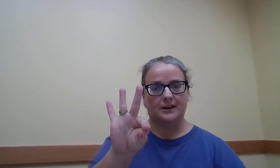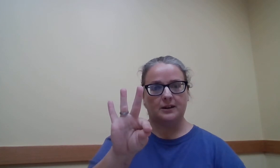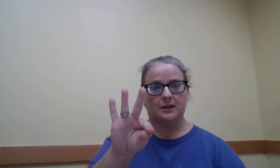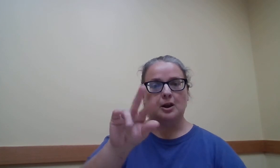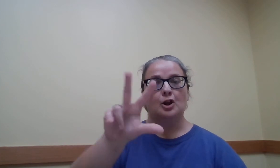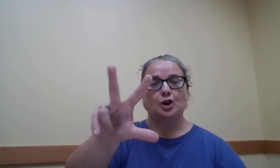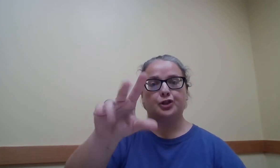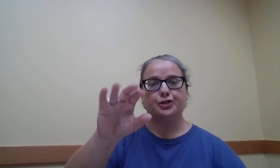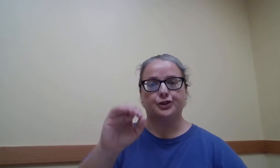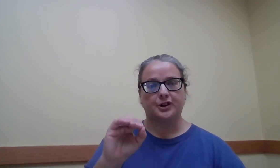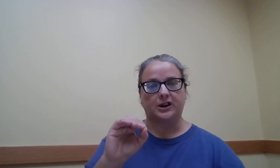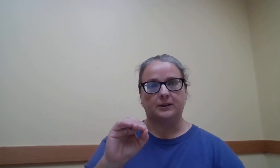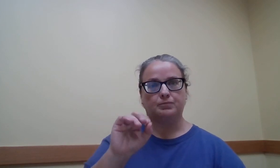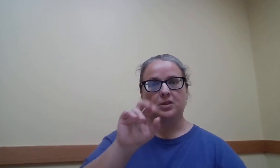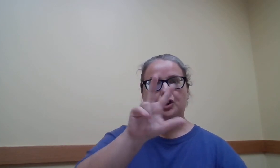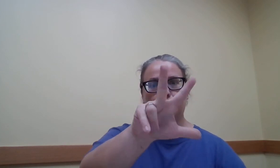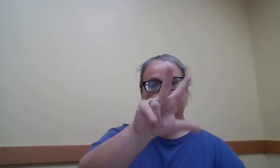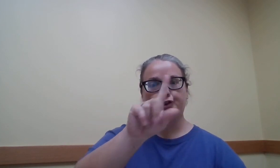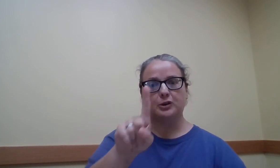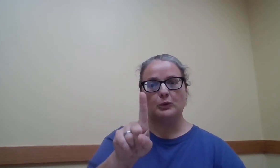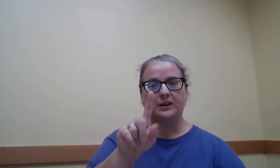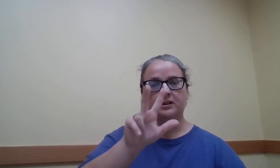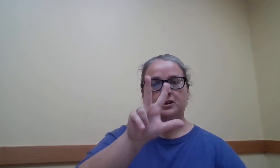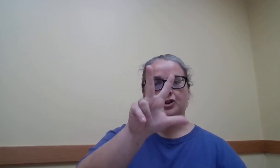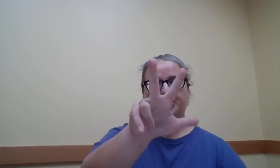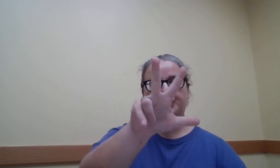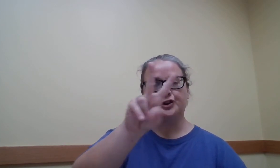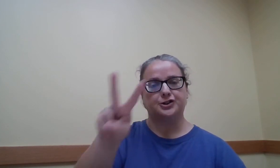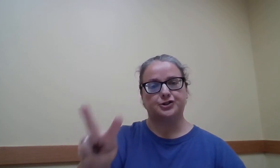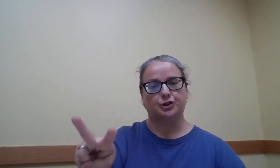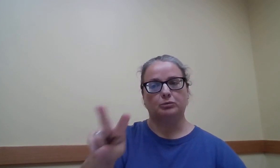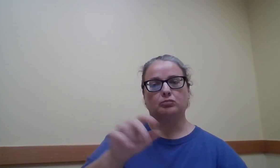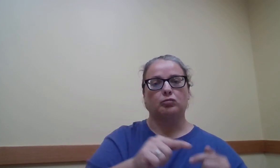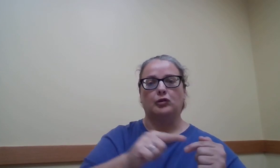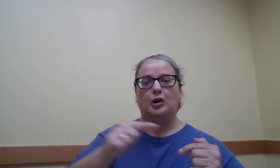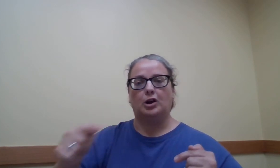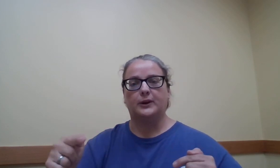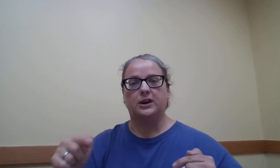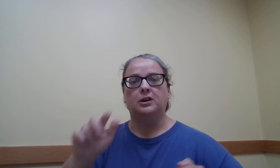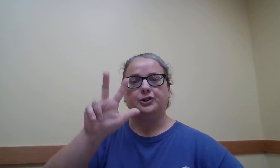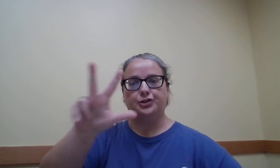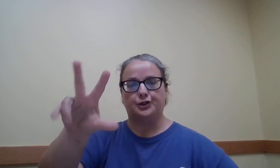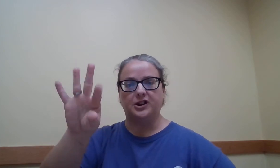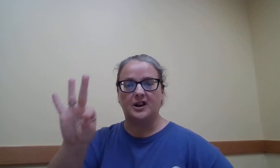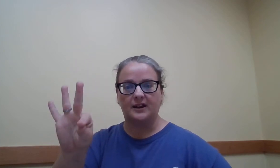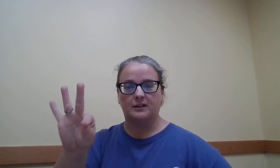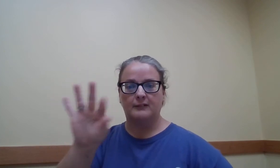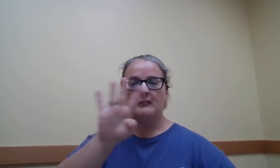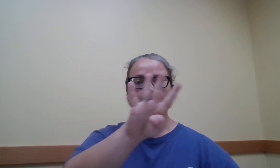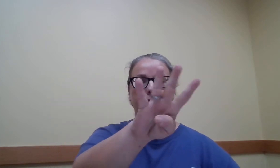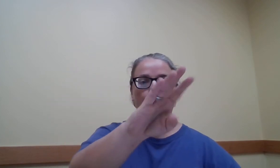29, 30, 31, 32, all the way to 39,